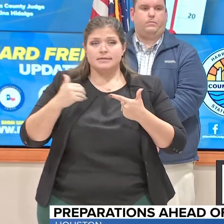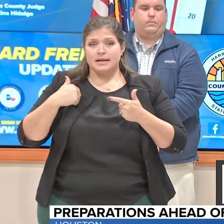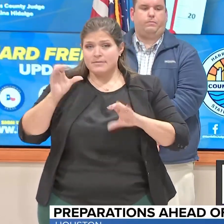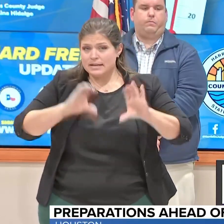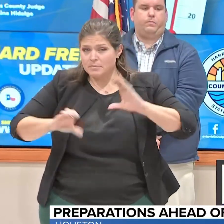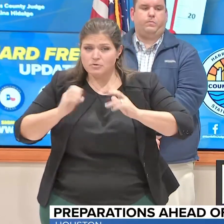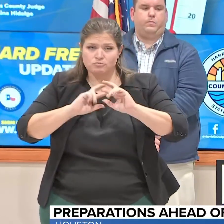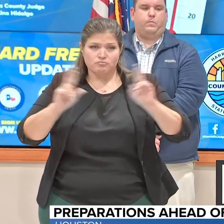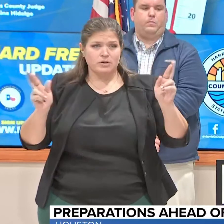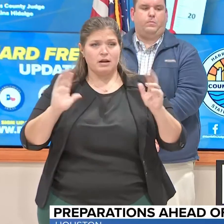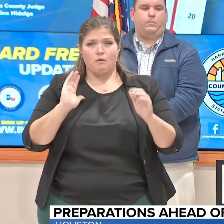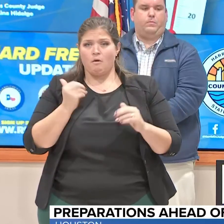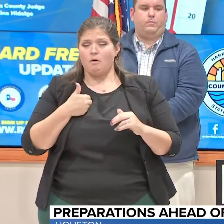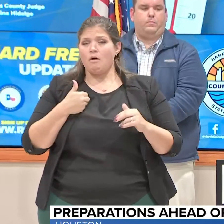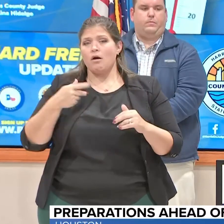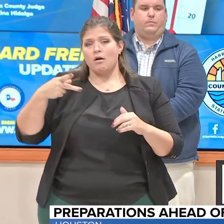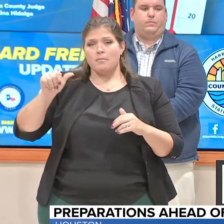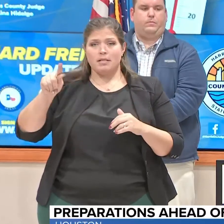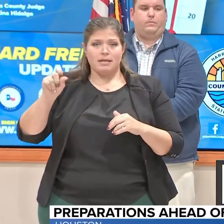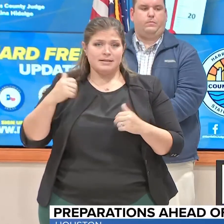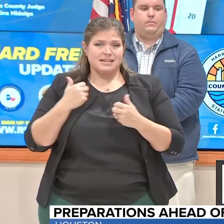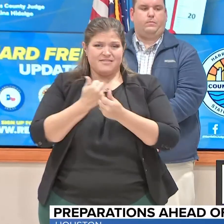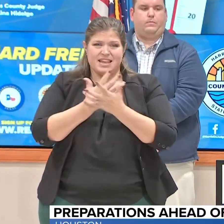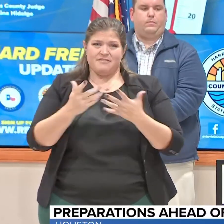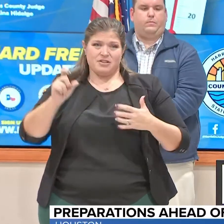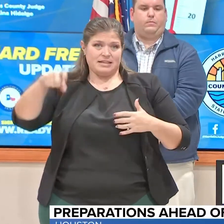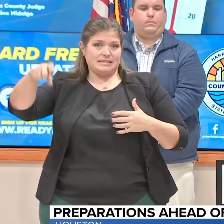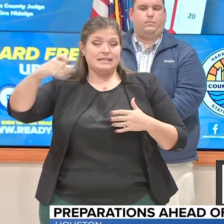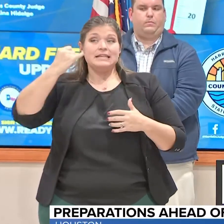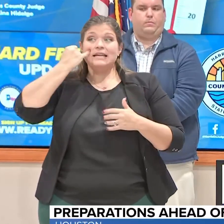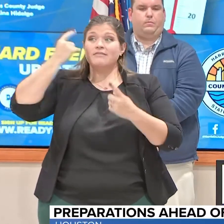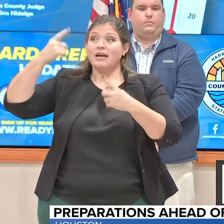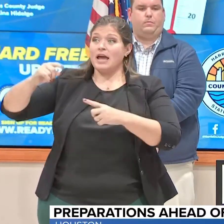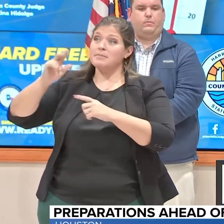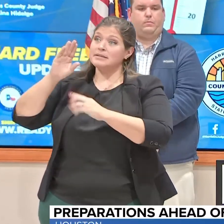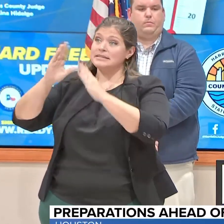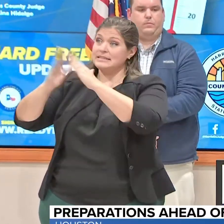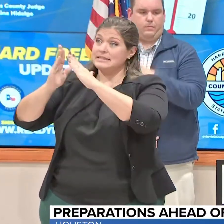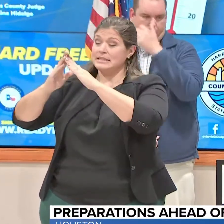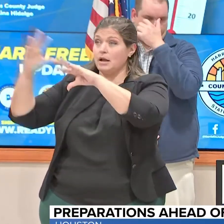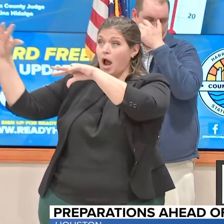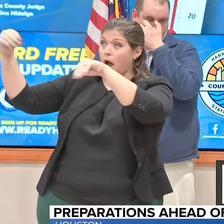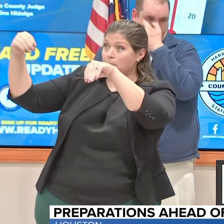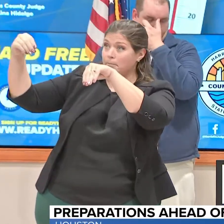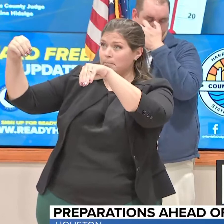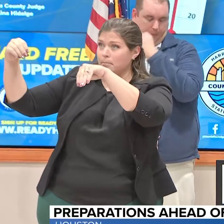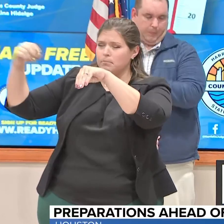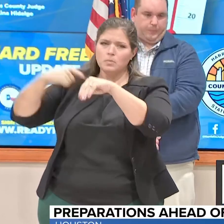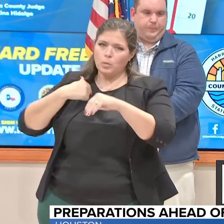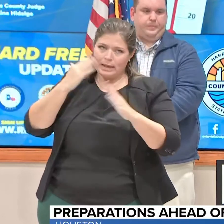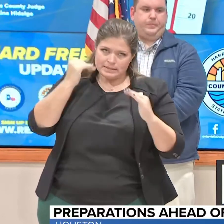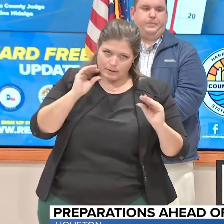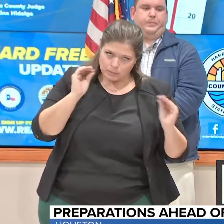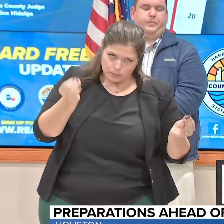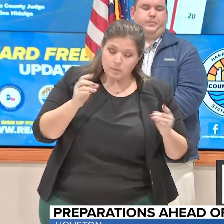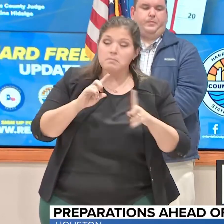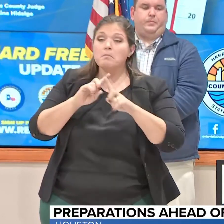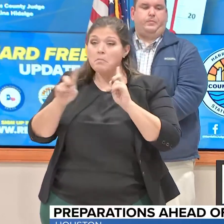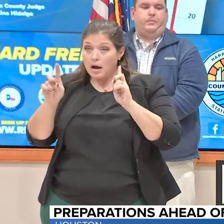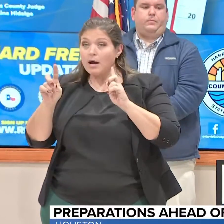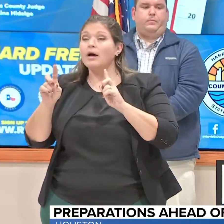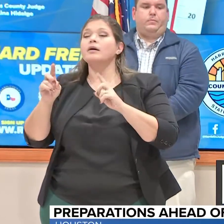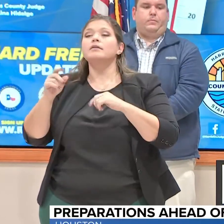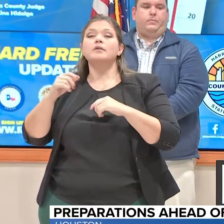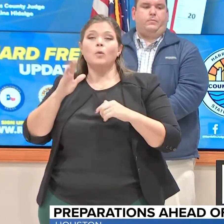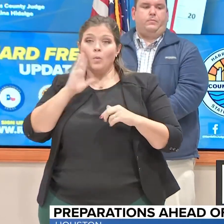our plants have everything they need if the city experiences power outages. We're not expecting any, but we assume the worst and hope